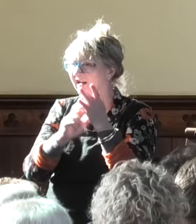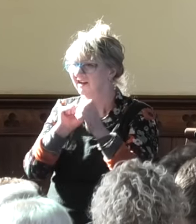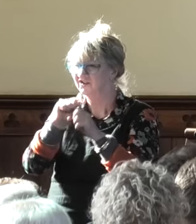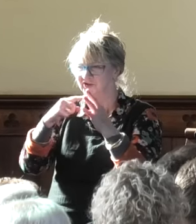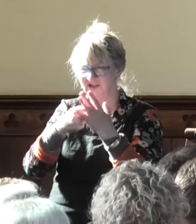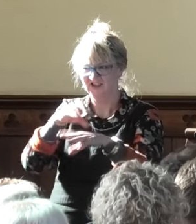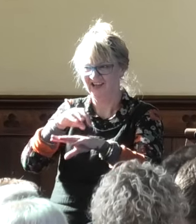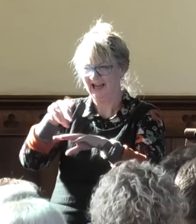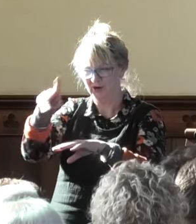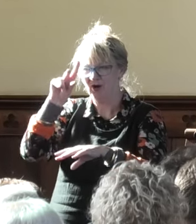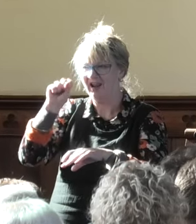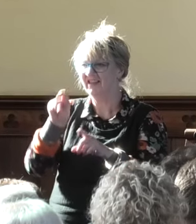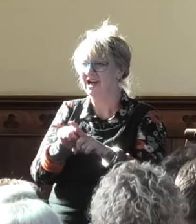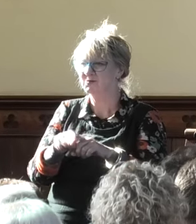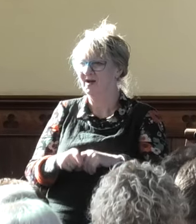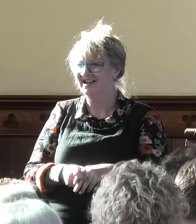that she makes.